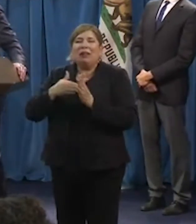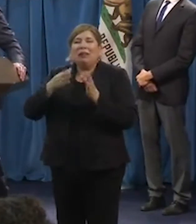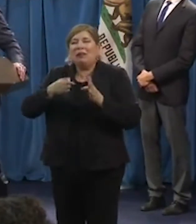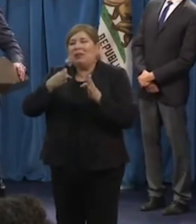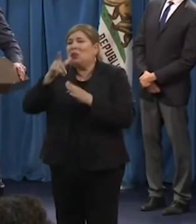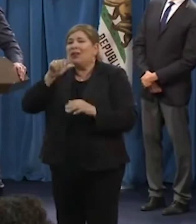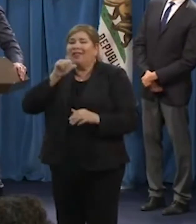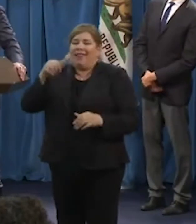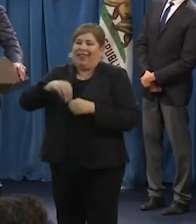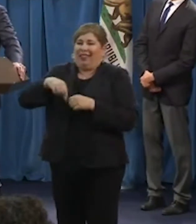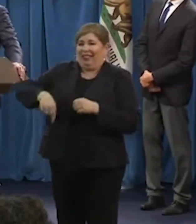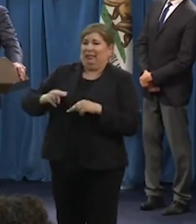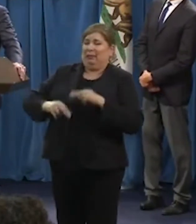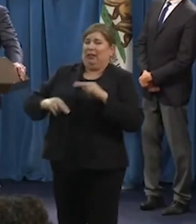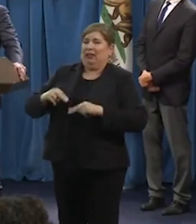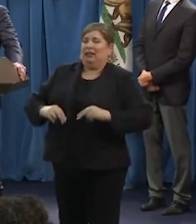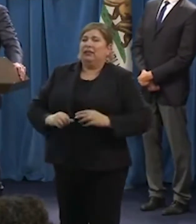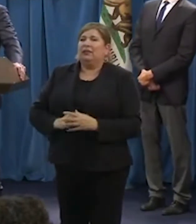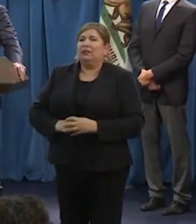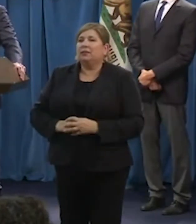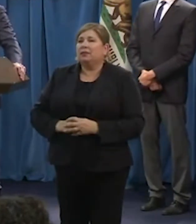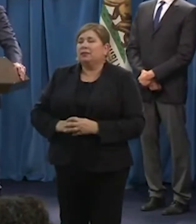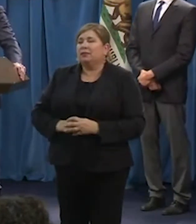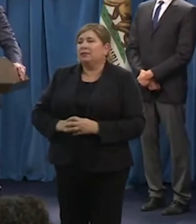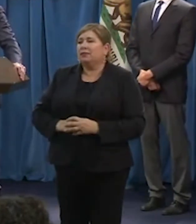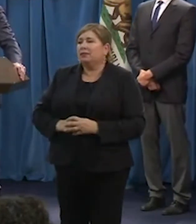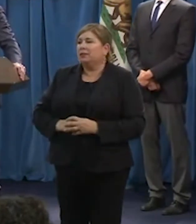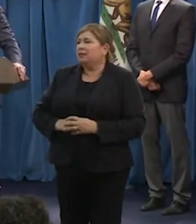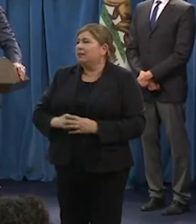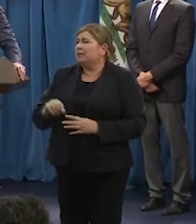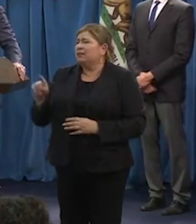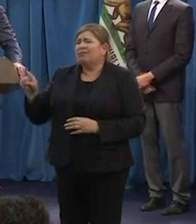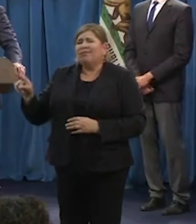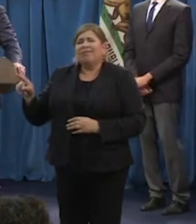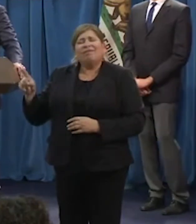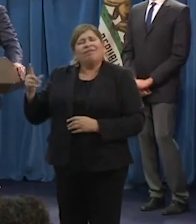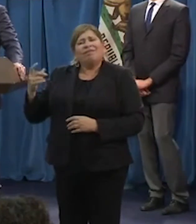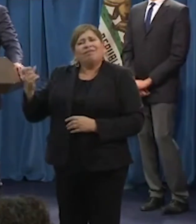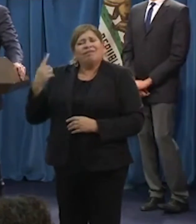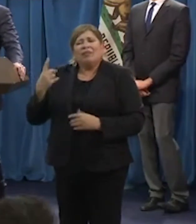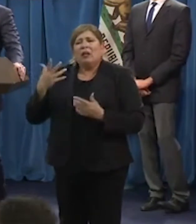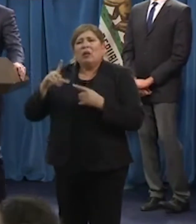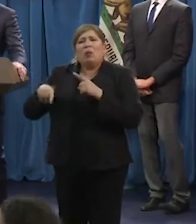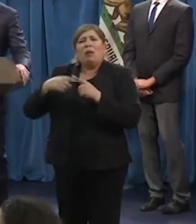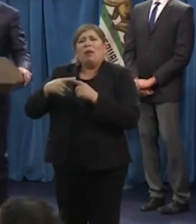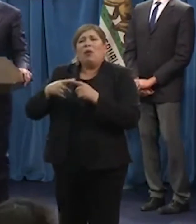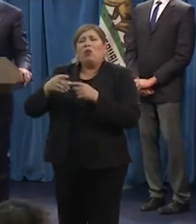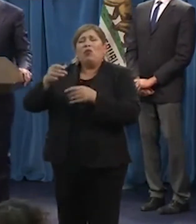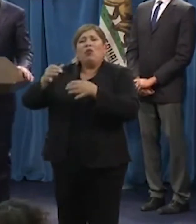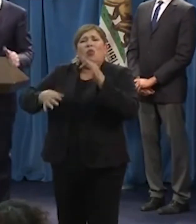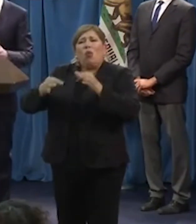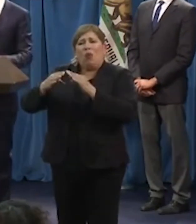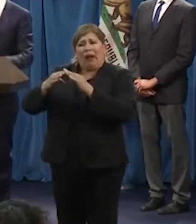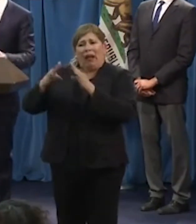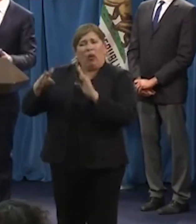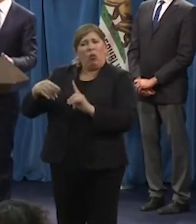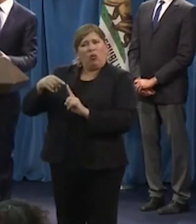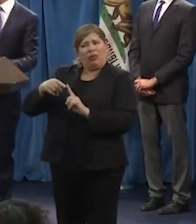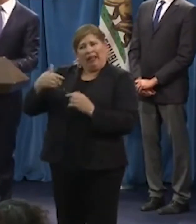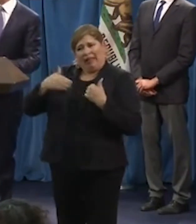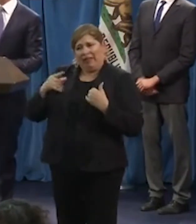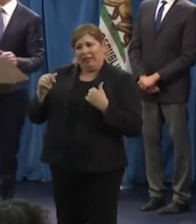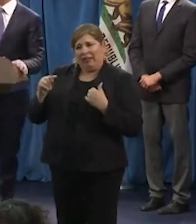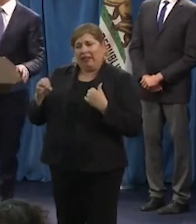other places too, right, like courthouses where people feel like they have to come because they have a court date. Essential, right. Essential